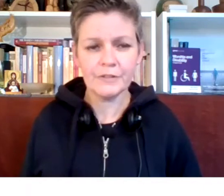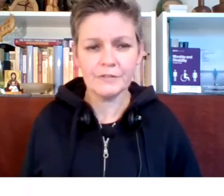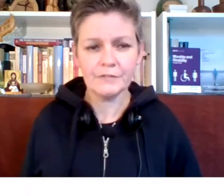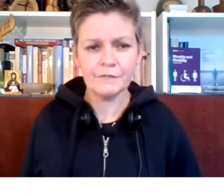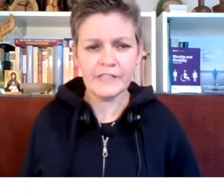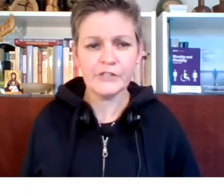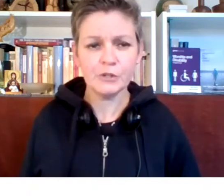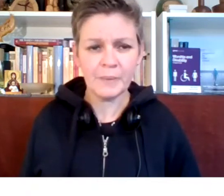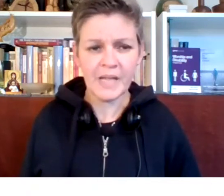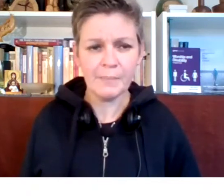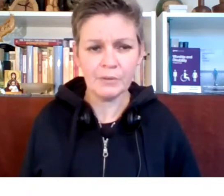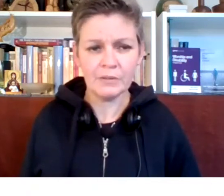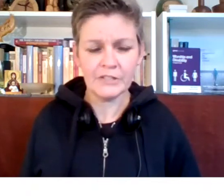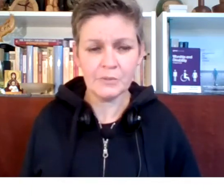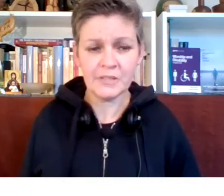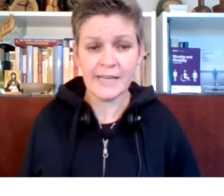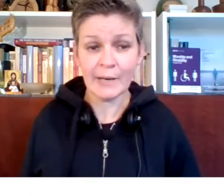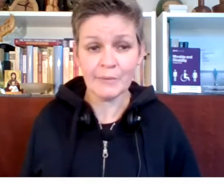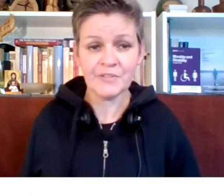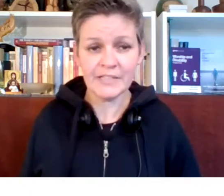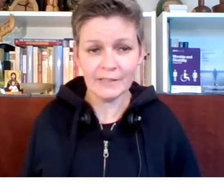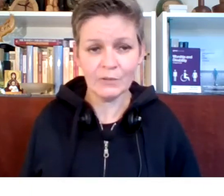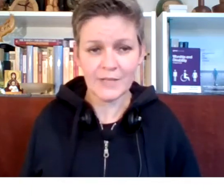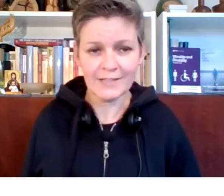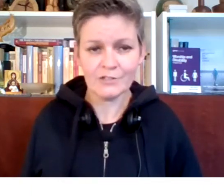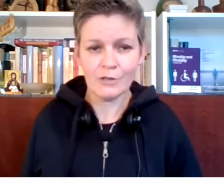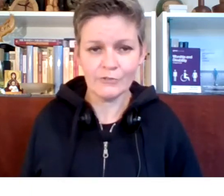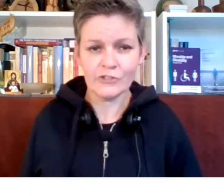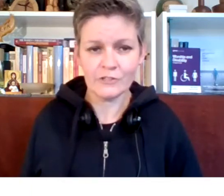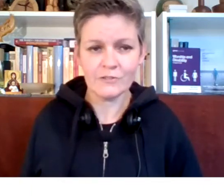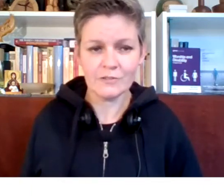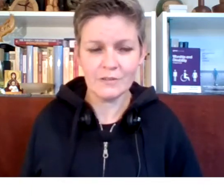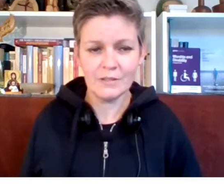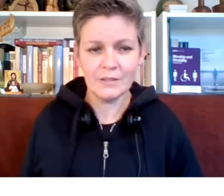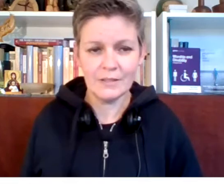Lord, feed your people using our skills